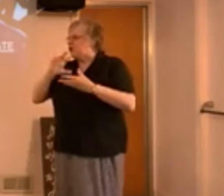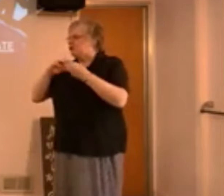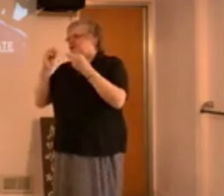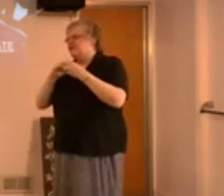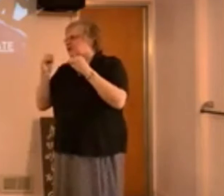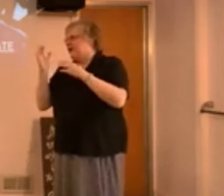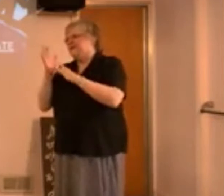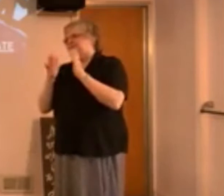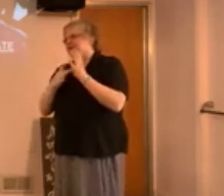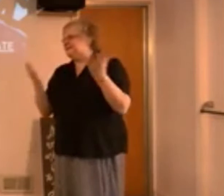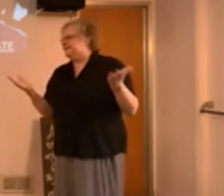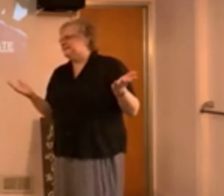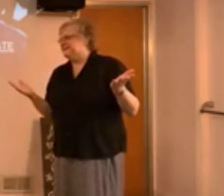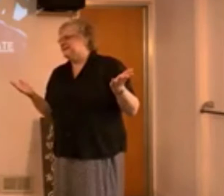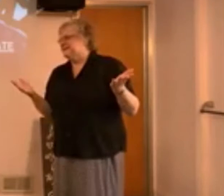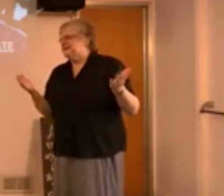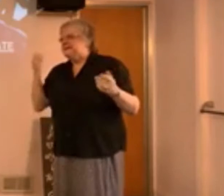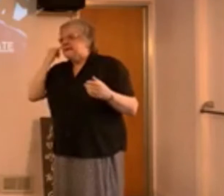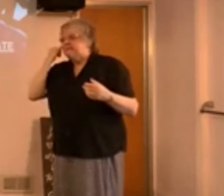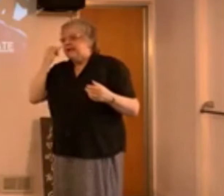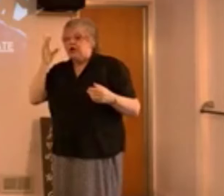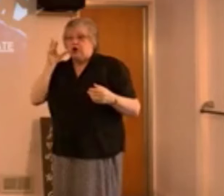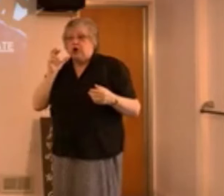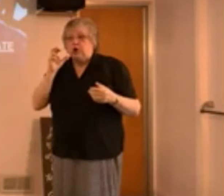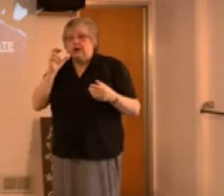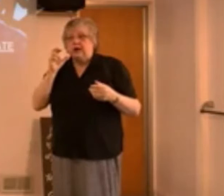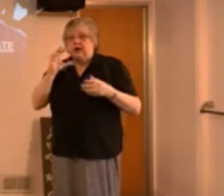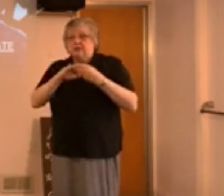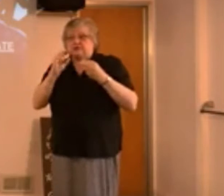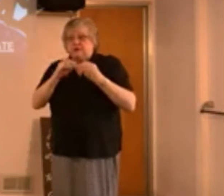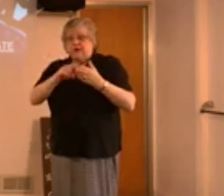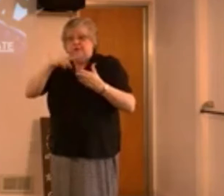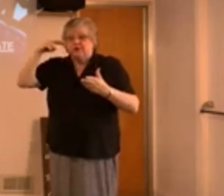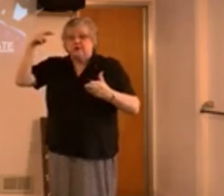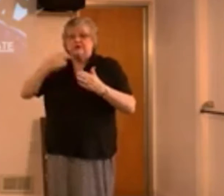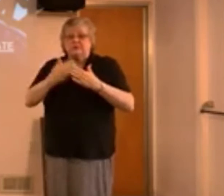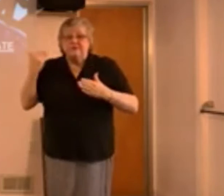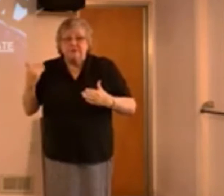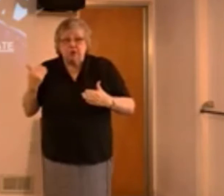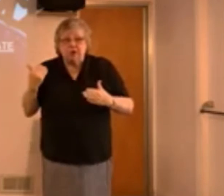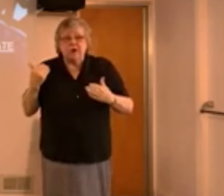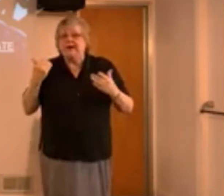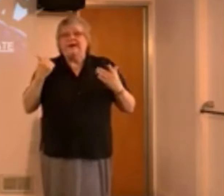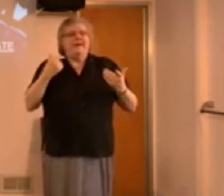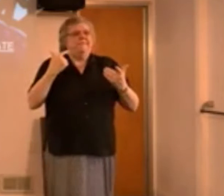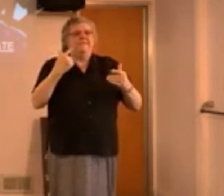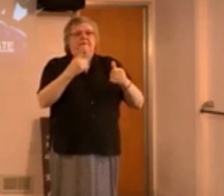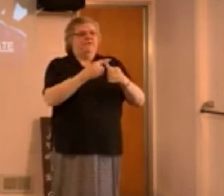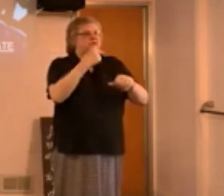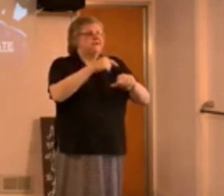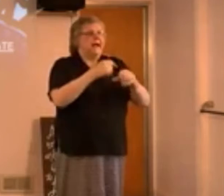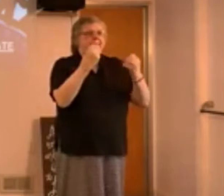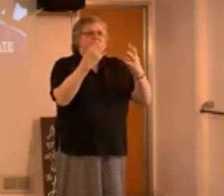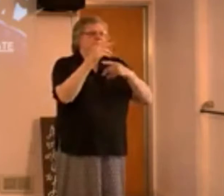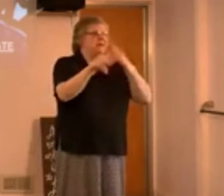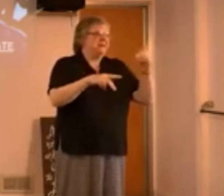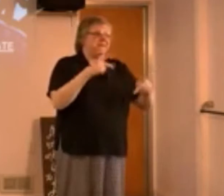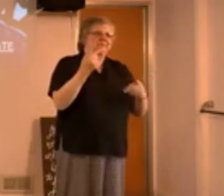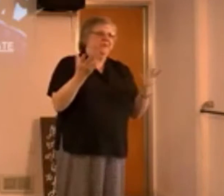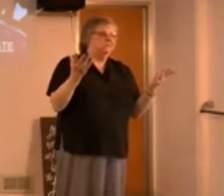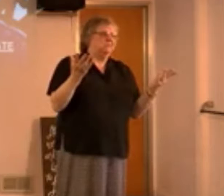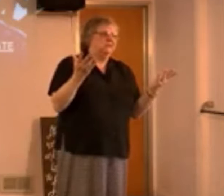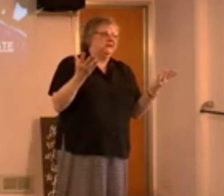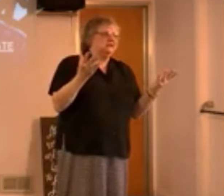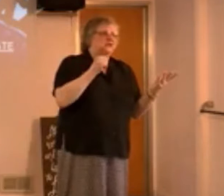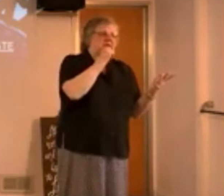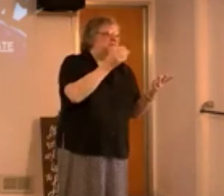And if they've heard the story of the resurrection, they've heard it as a piece of folklore, or they've heard it as a fairy tale. They've